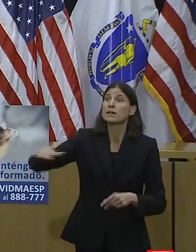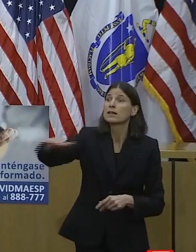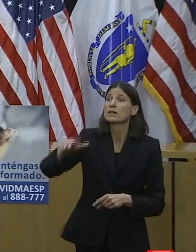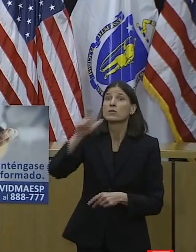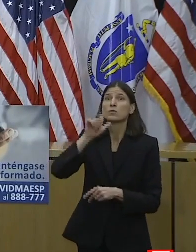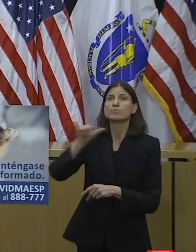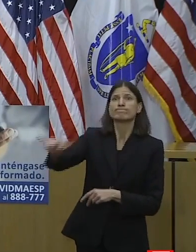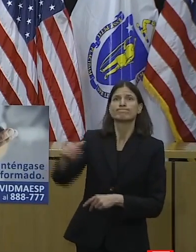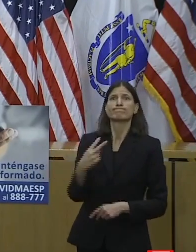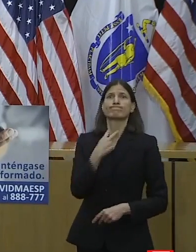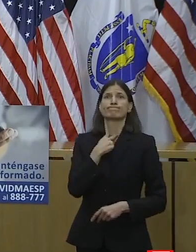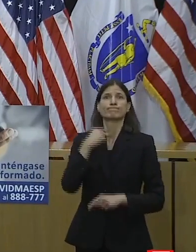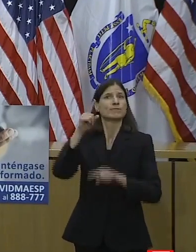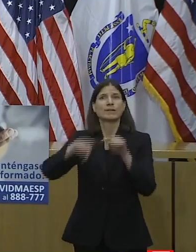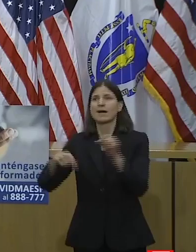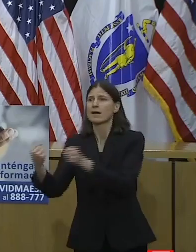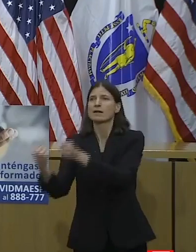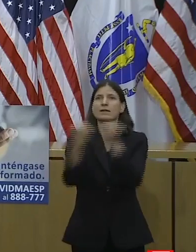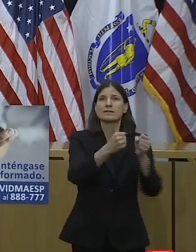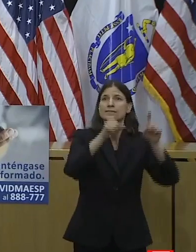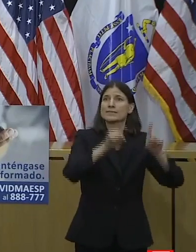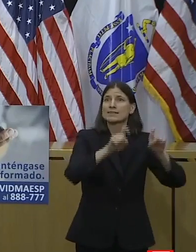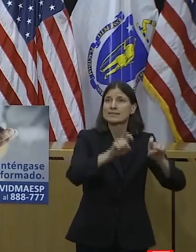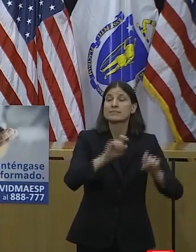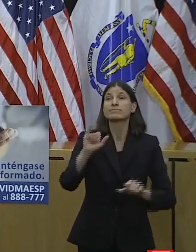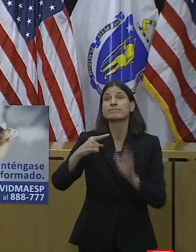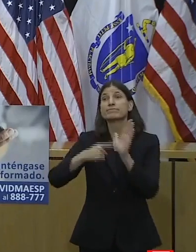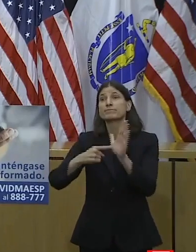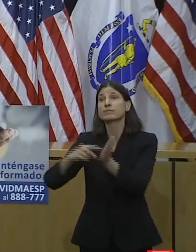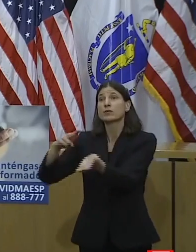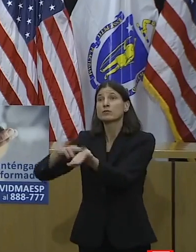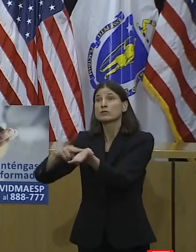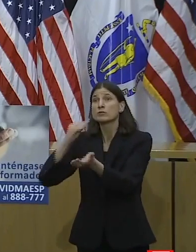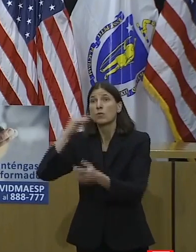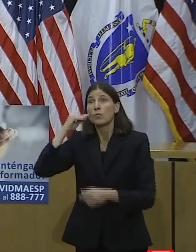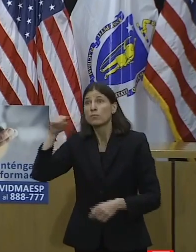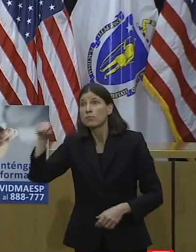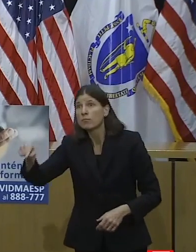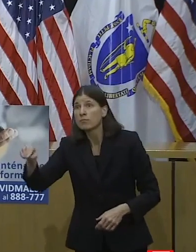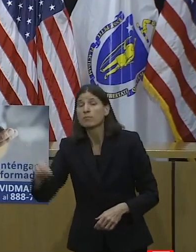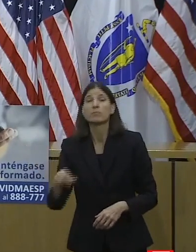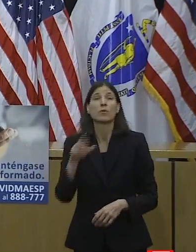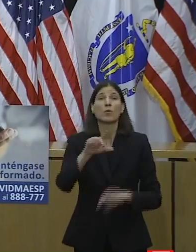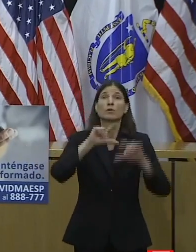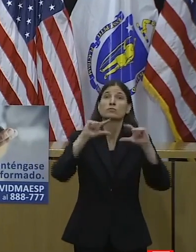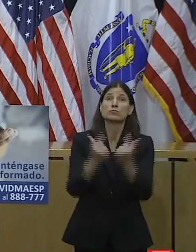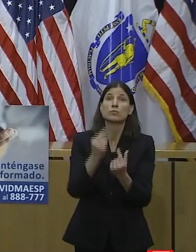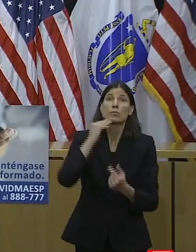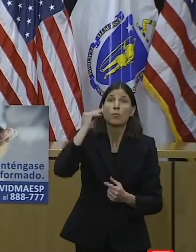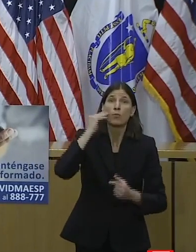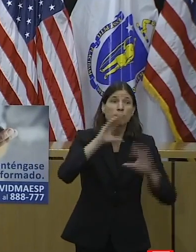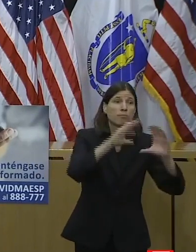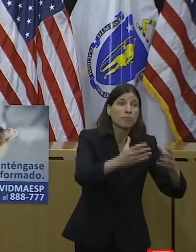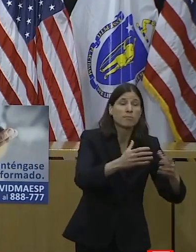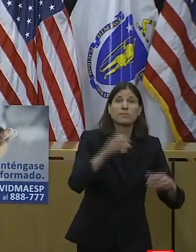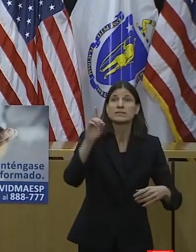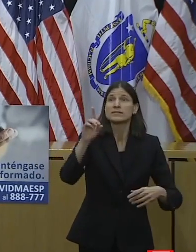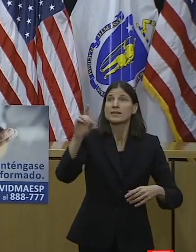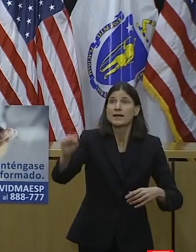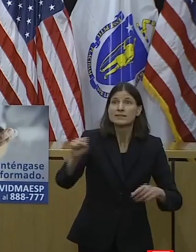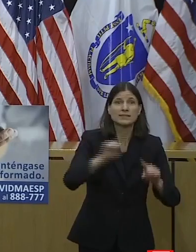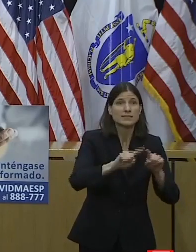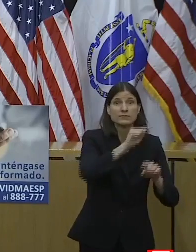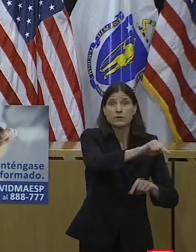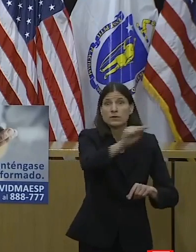developmental disabilities. Testing is crucial for a number of reasons, but most of all, it gives us the opportunity